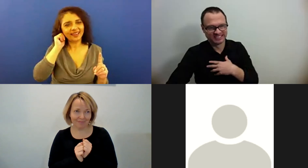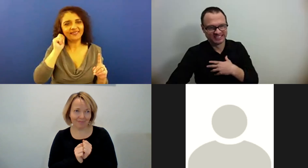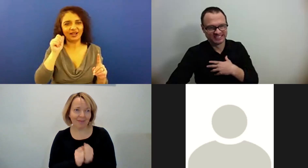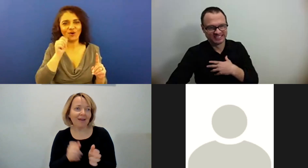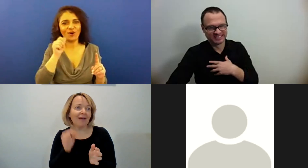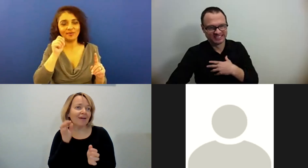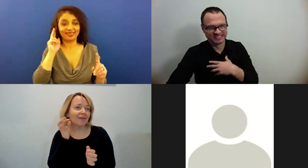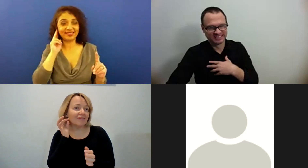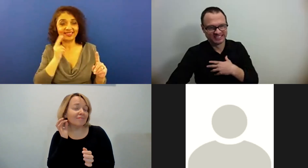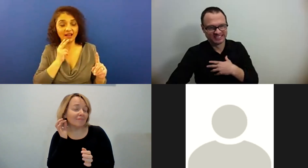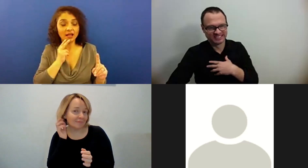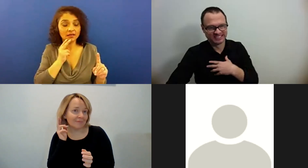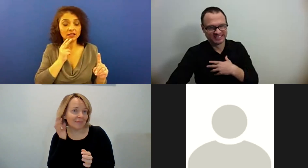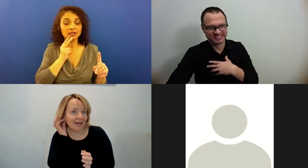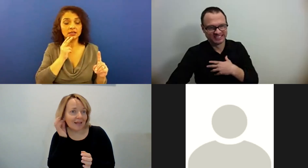Now, what's the story?